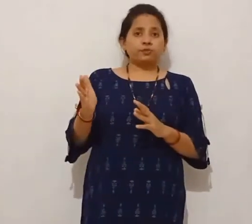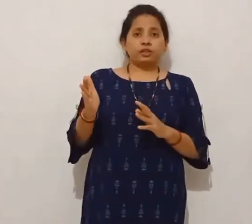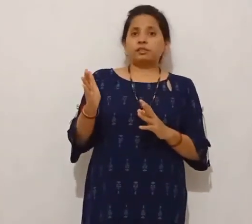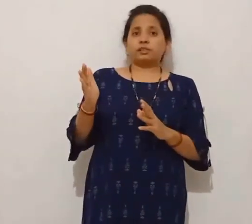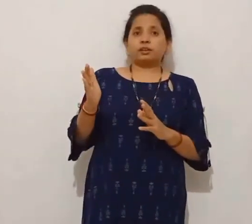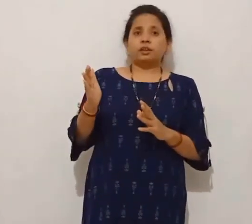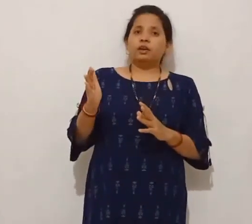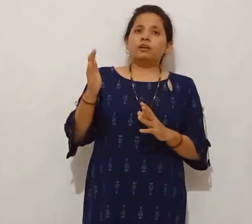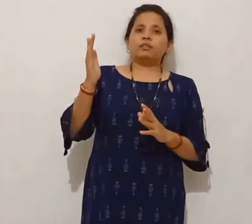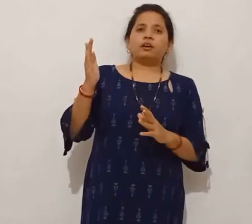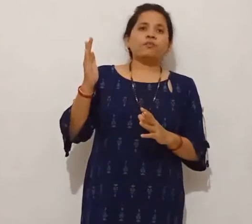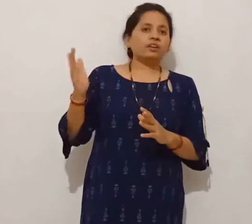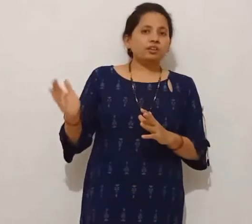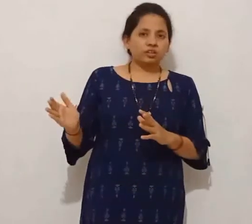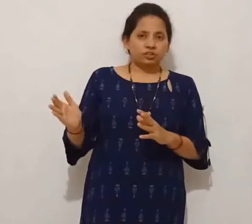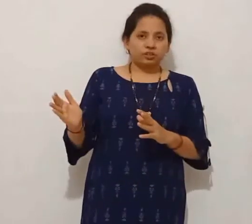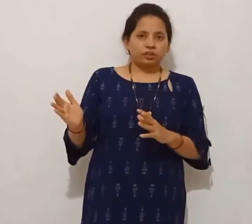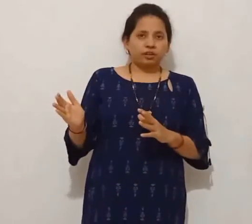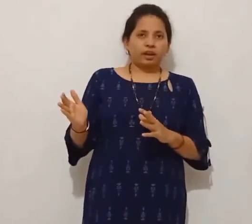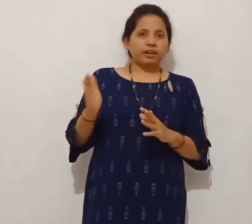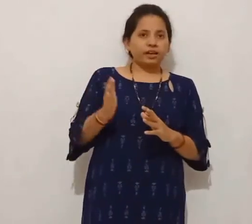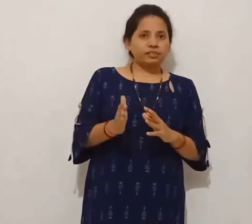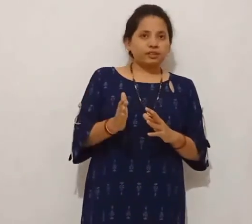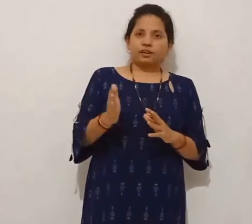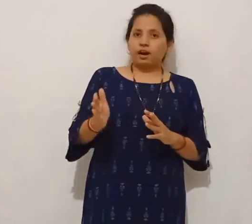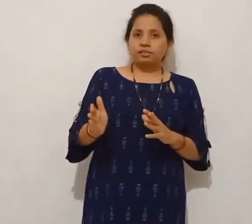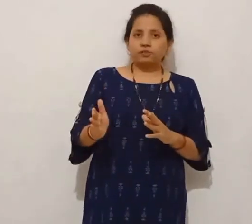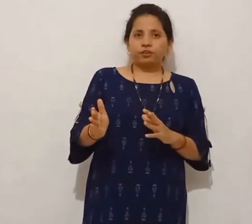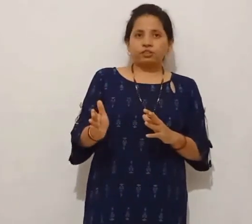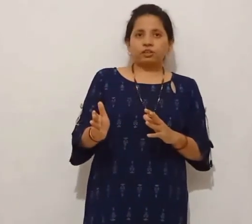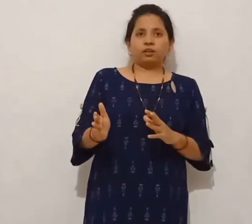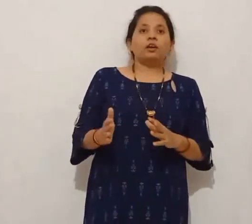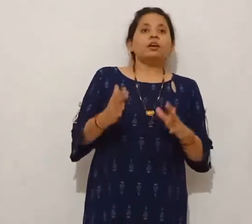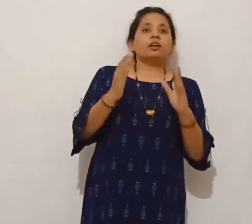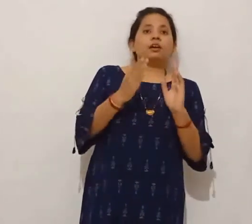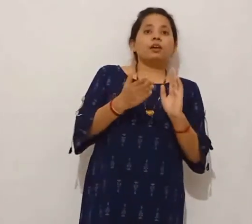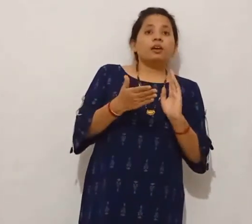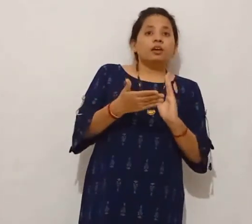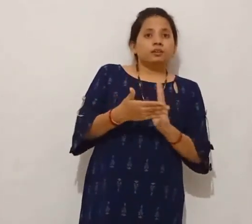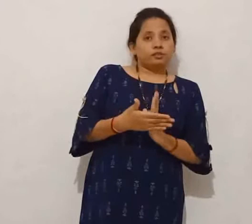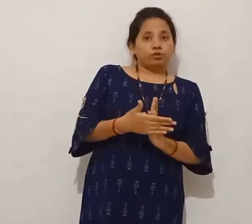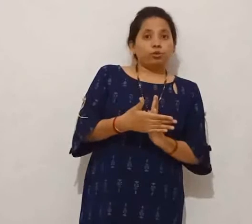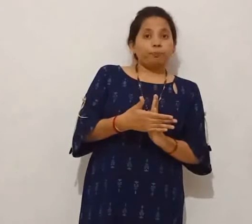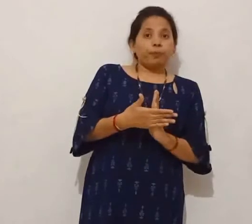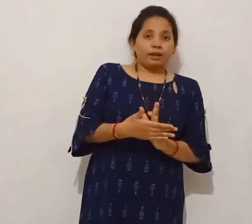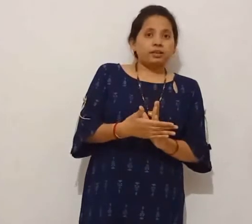can say ki they are very rich. And next and last feature ki jo buyers